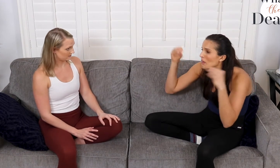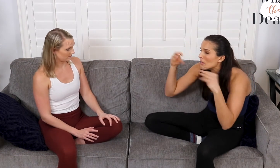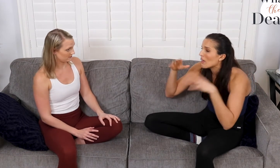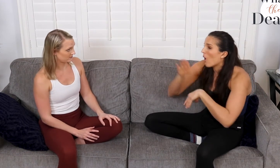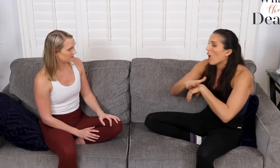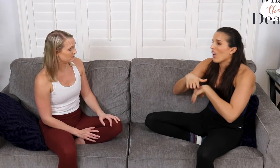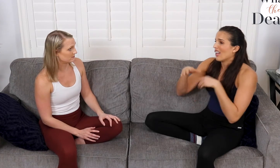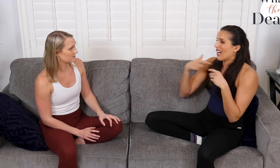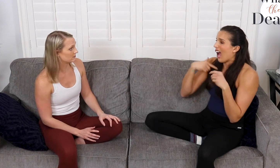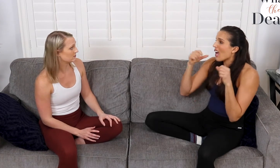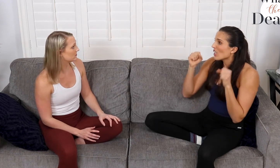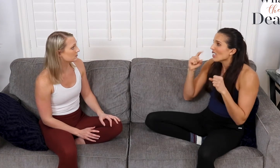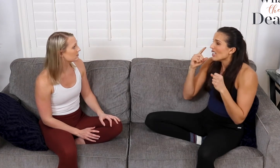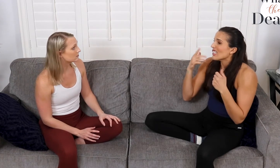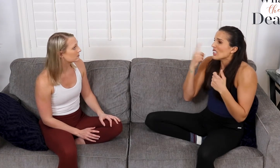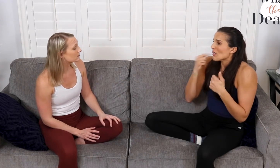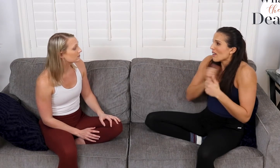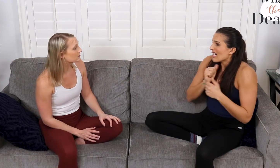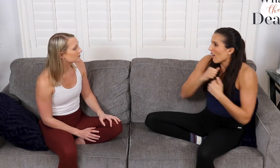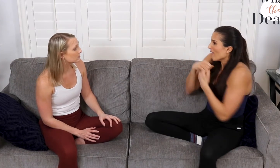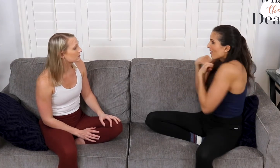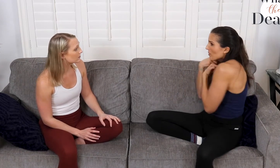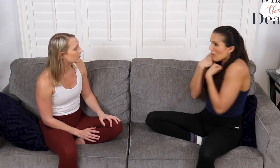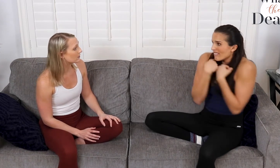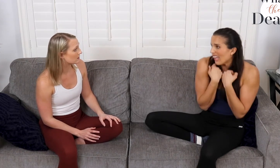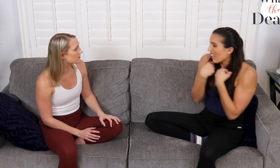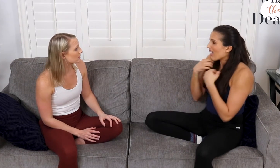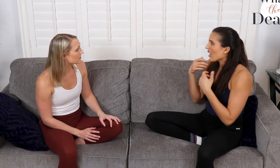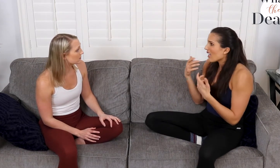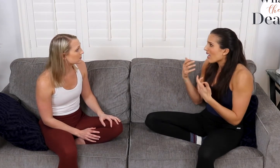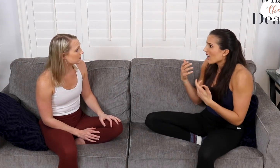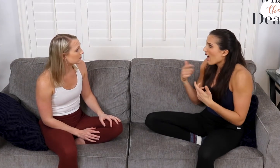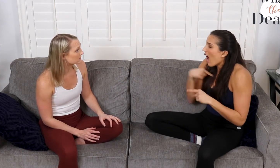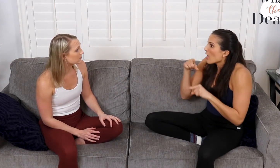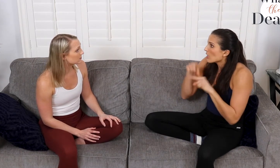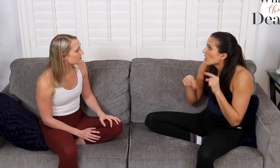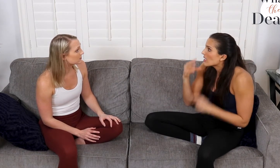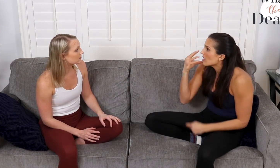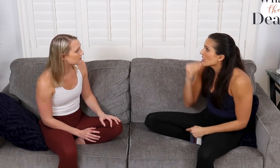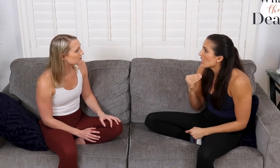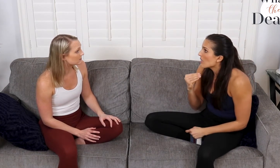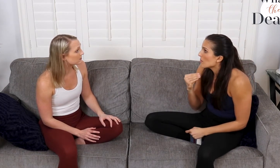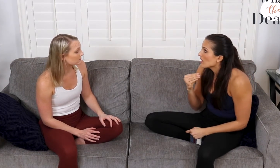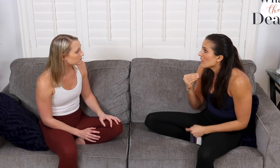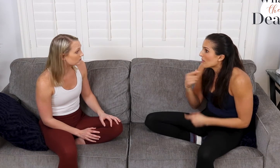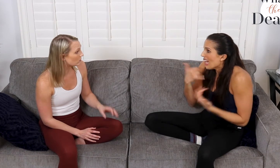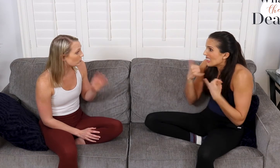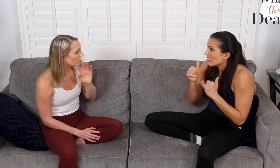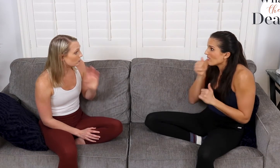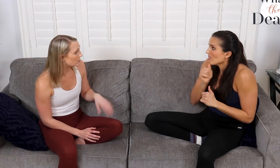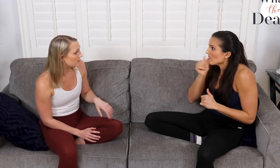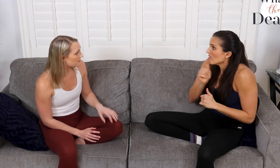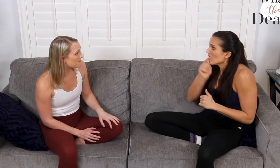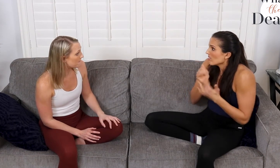And yeah, I remember one time I was working on a film and I had an early morning call time. So I